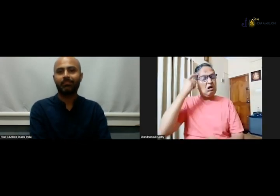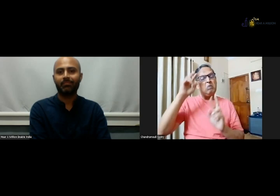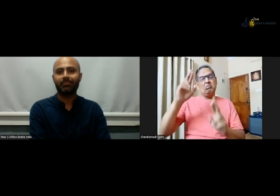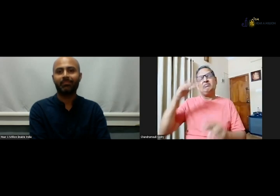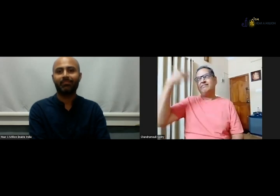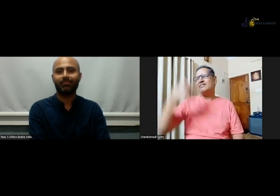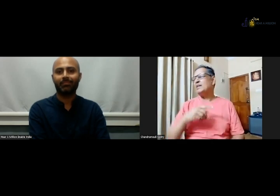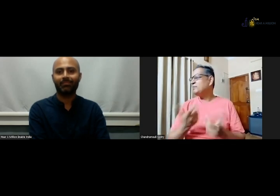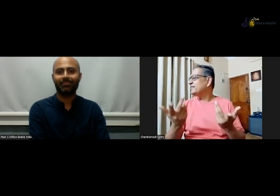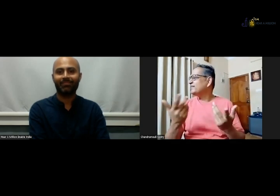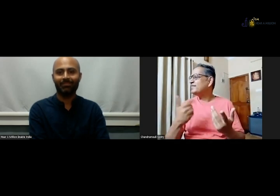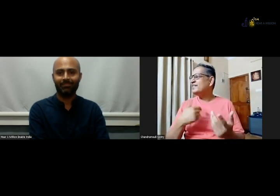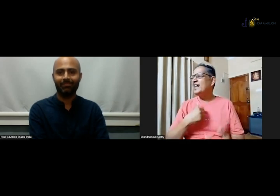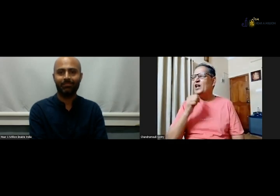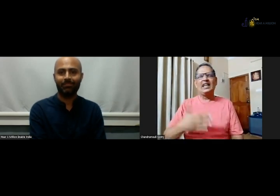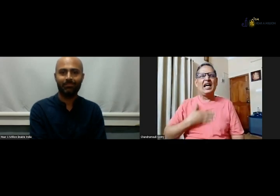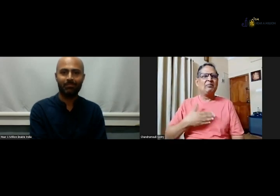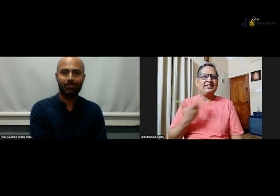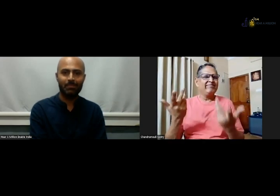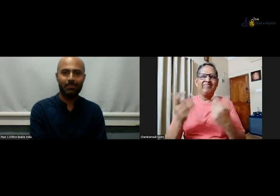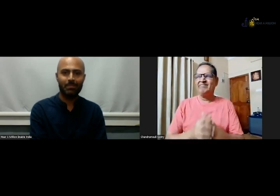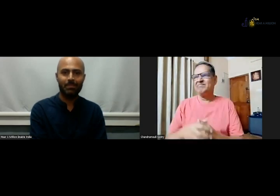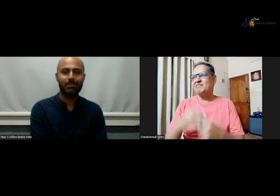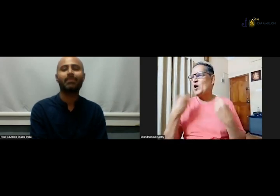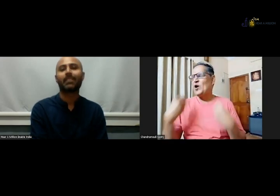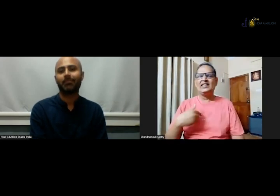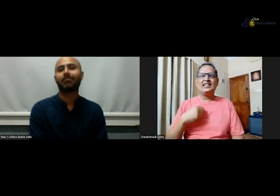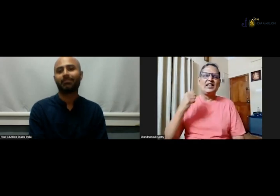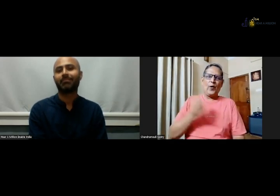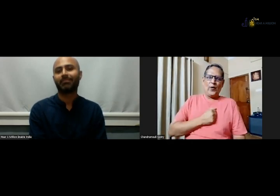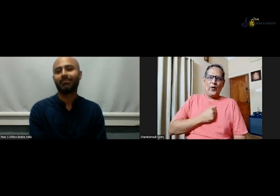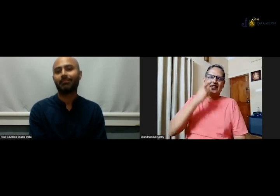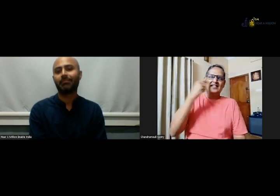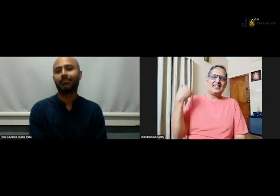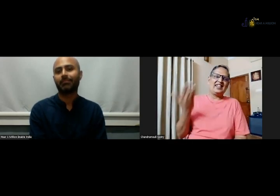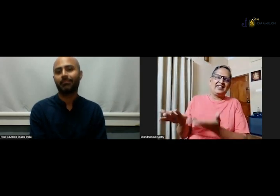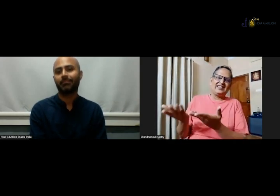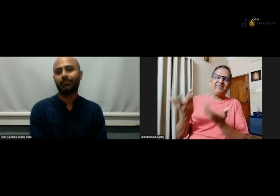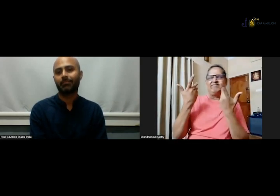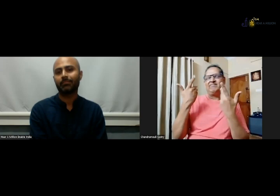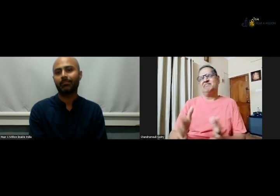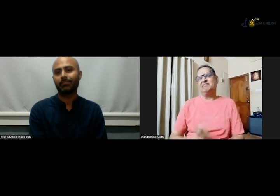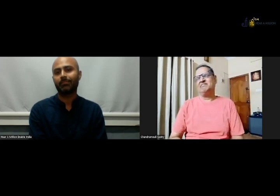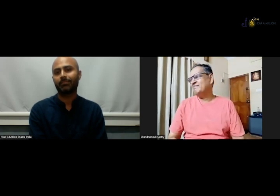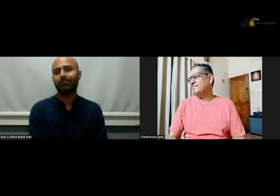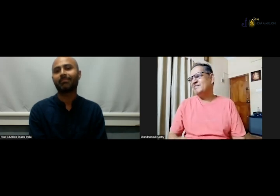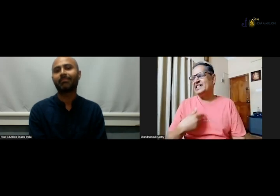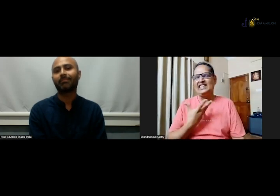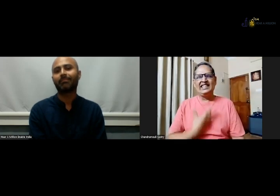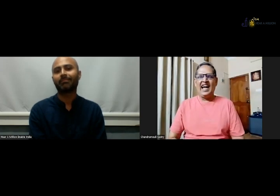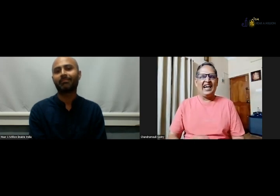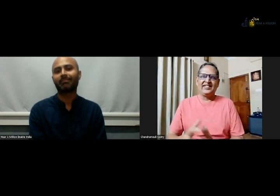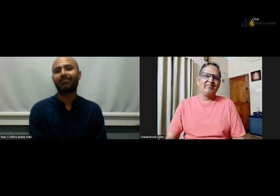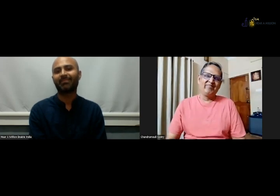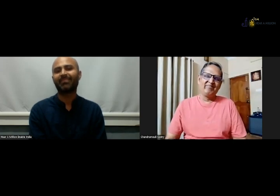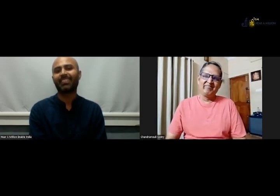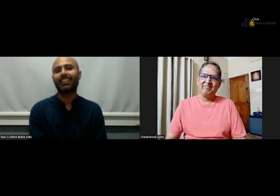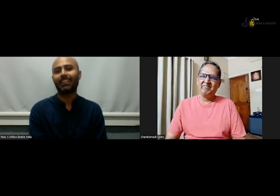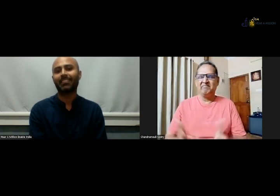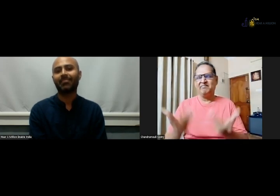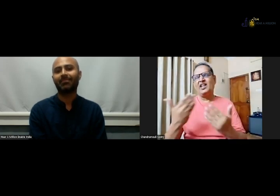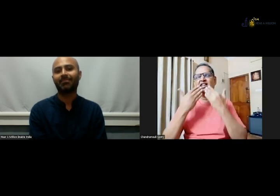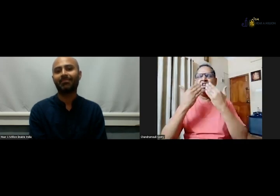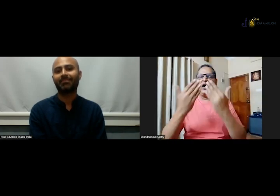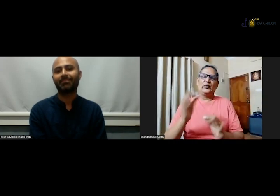I just want that, more and more deaf people to be like her. I wasn't happy after hearing, this